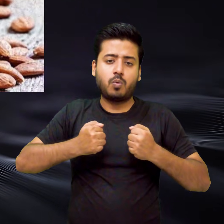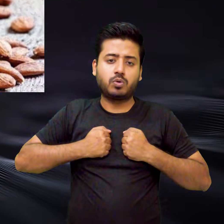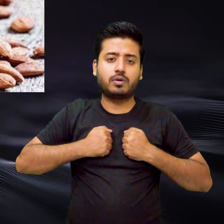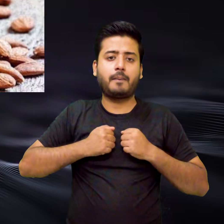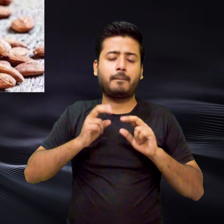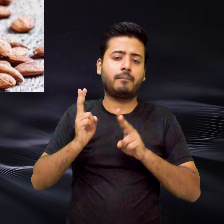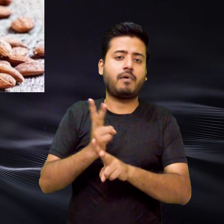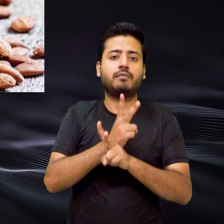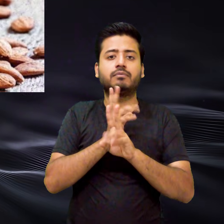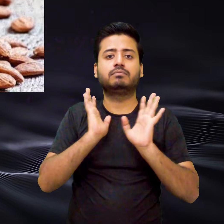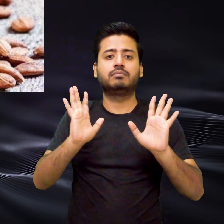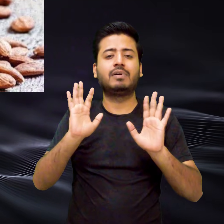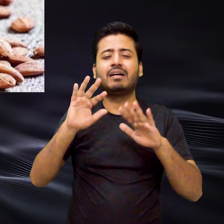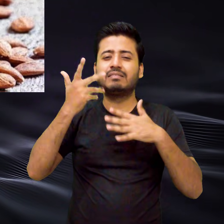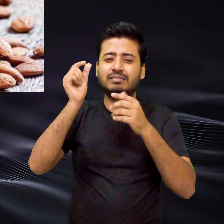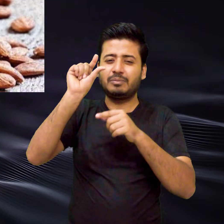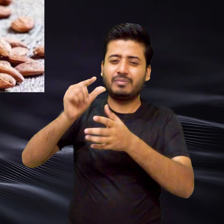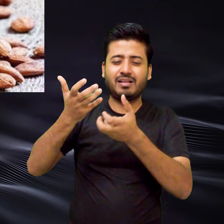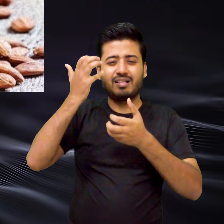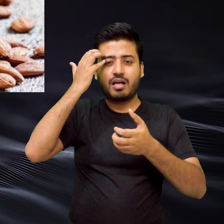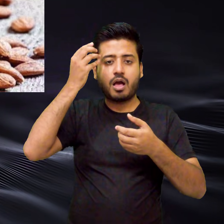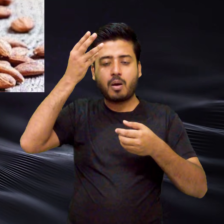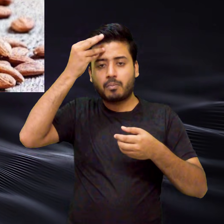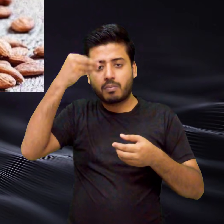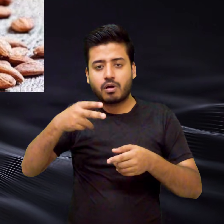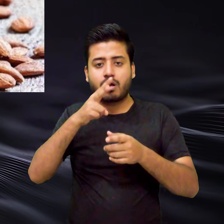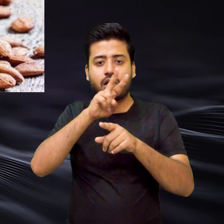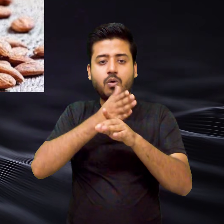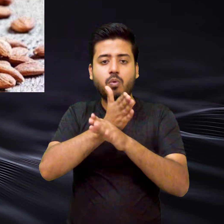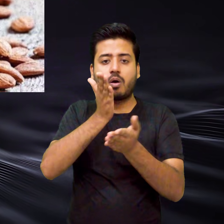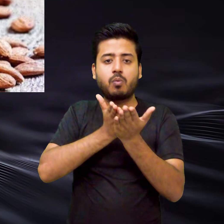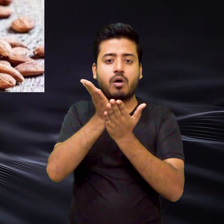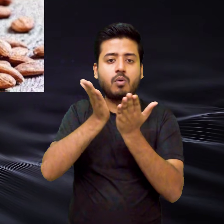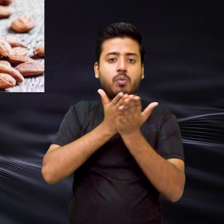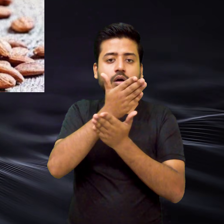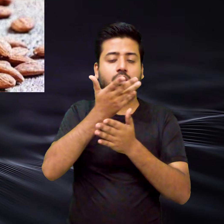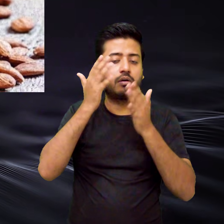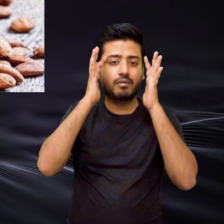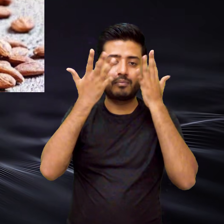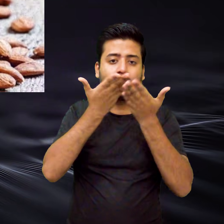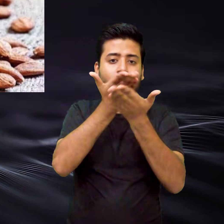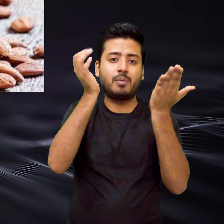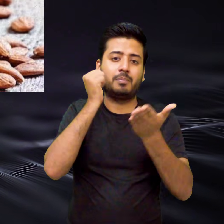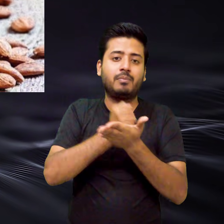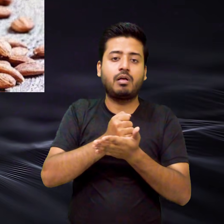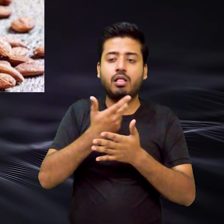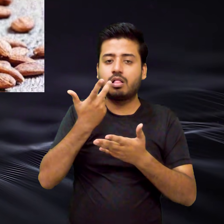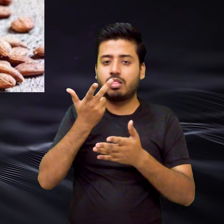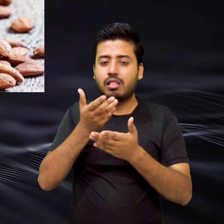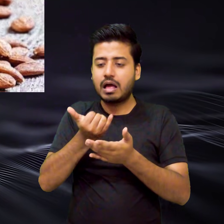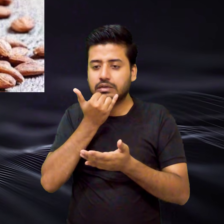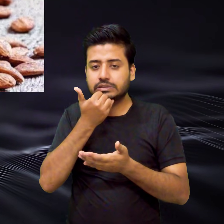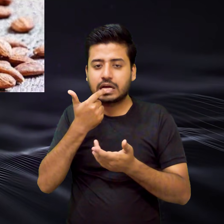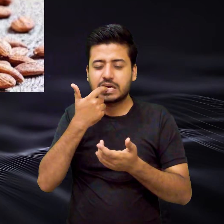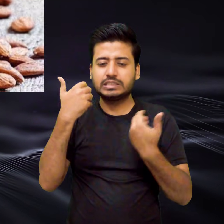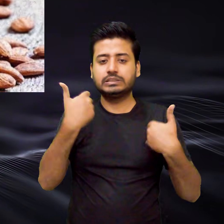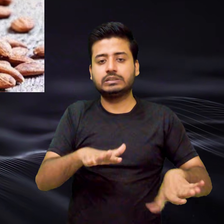be made into medicine? Lack of scientific evidence. While almonds are a healthy food, consuming them is not equivalent to taking